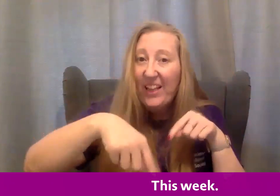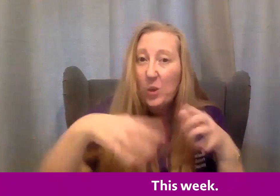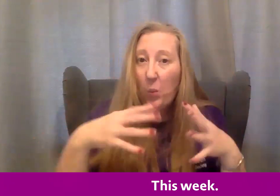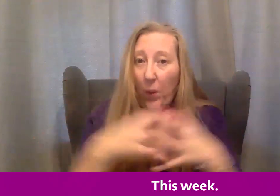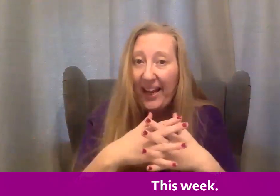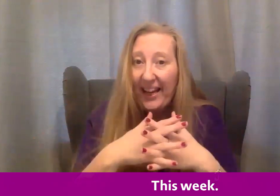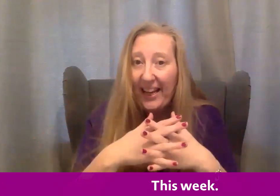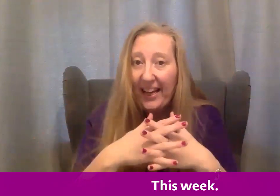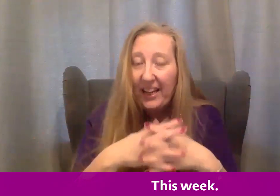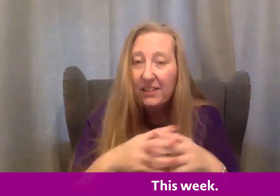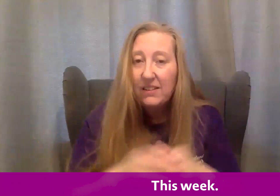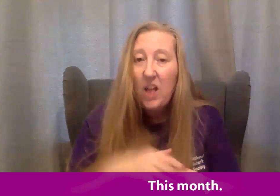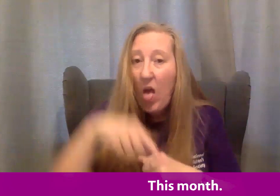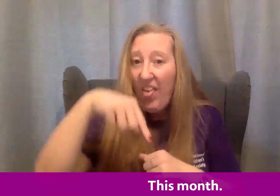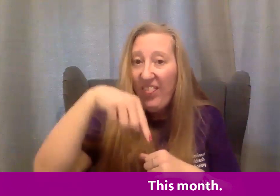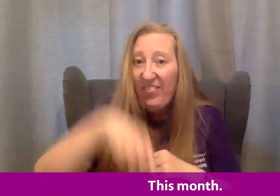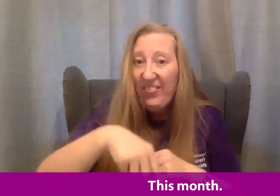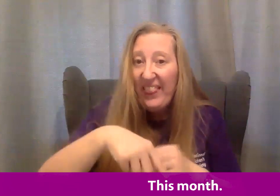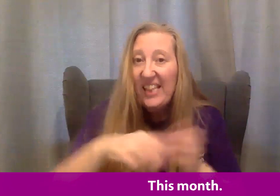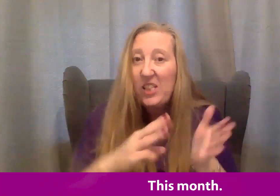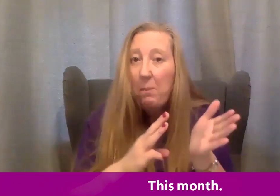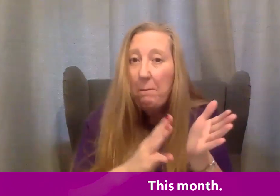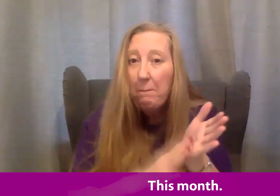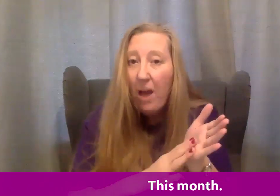This week. This month.